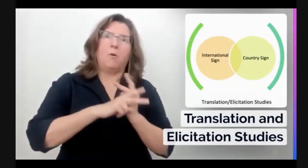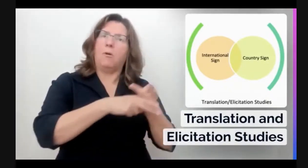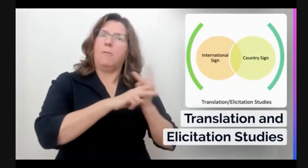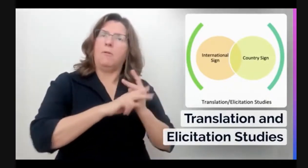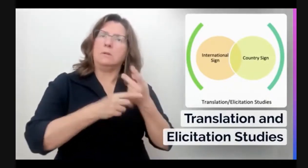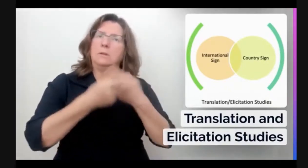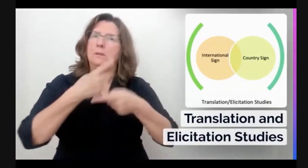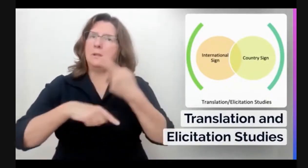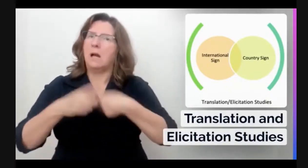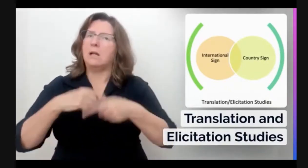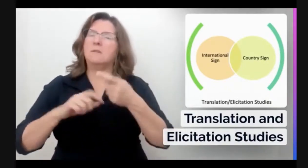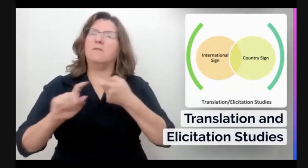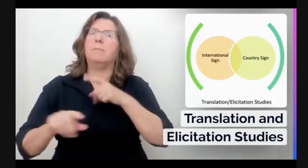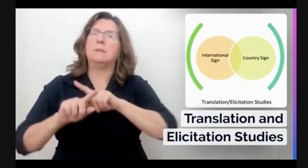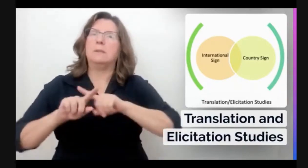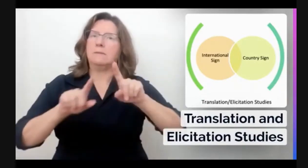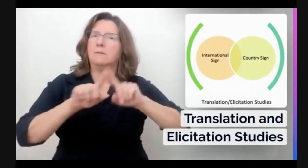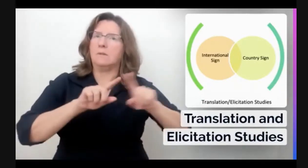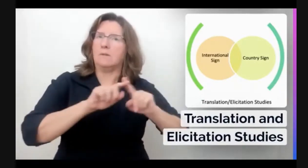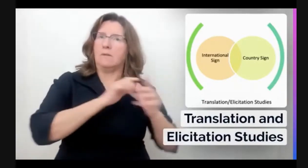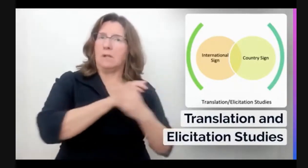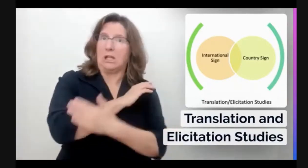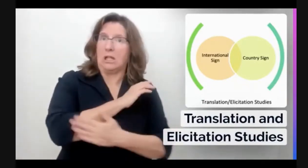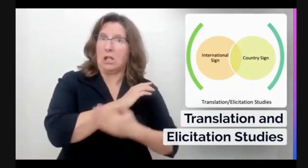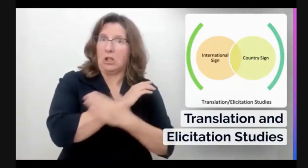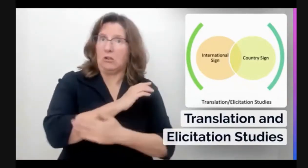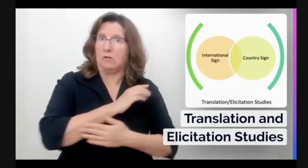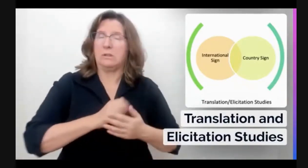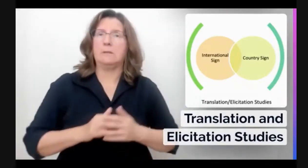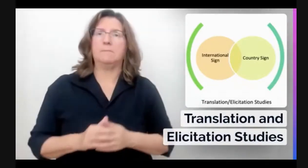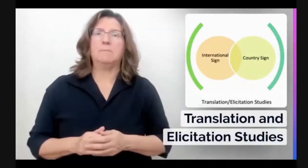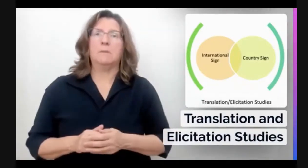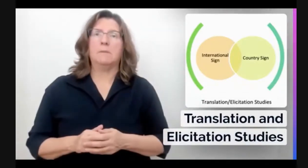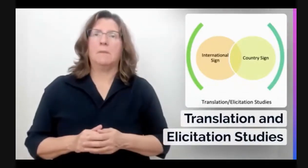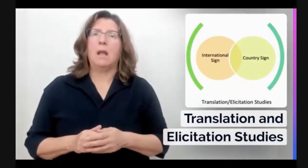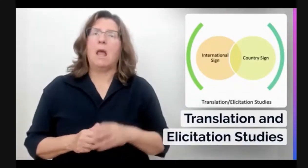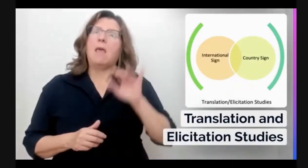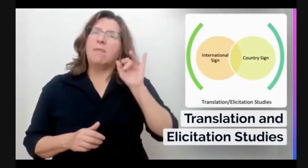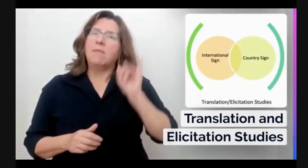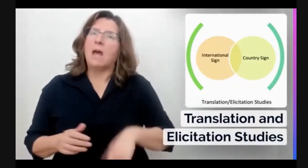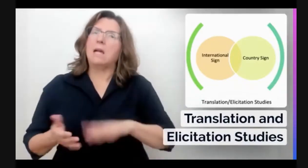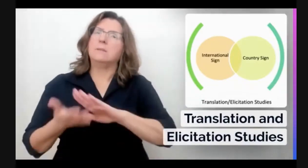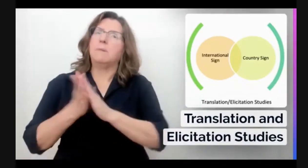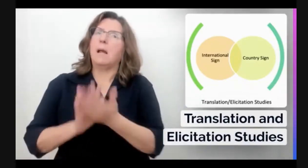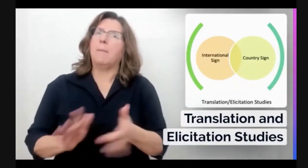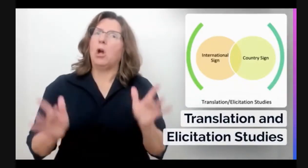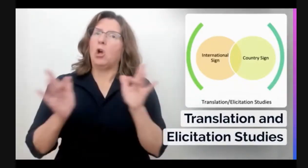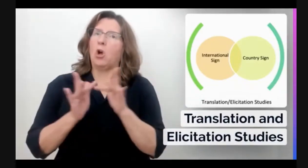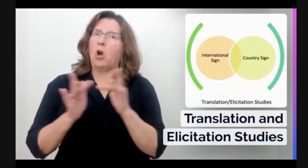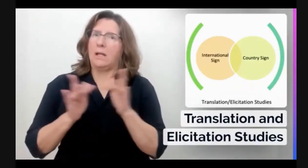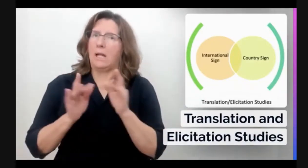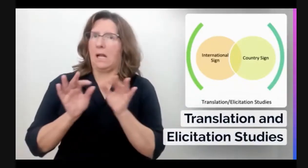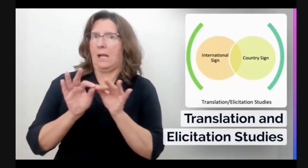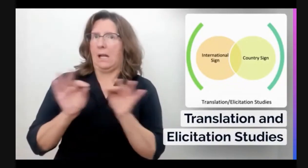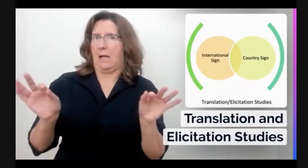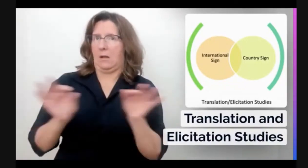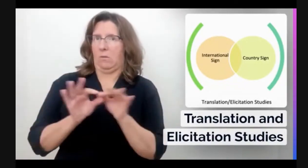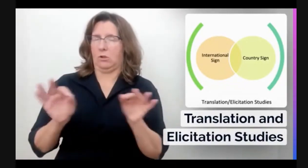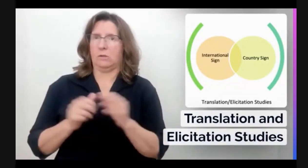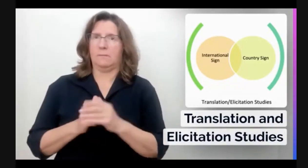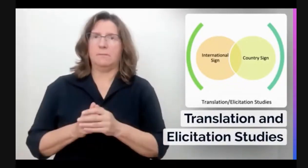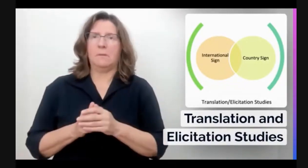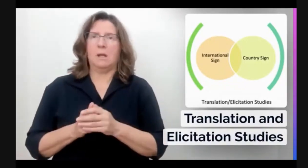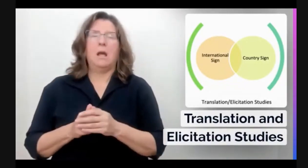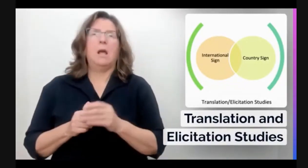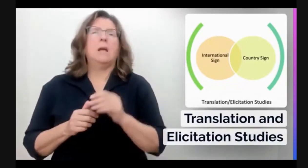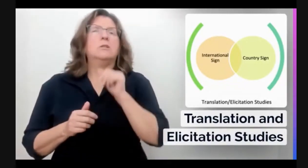Based on borrowing vocabulary from sign languages around the world, this contact system of communication